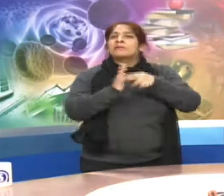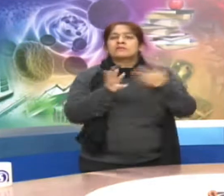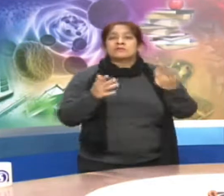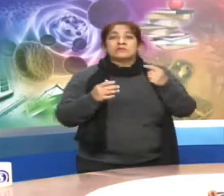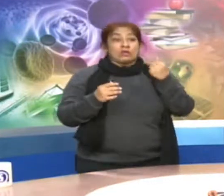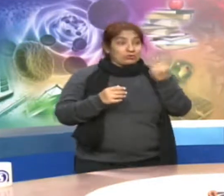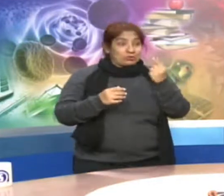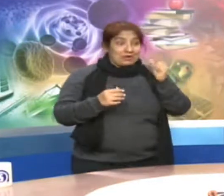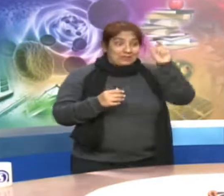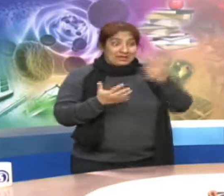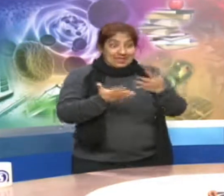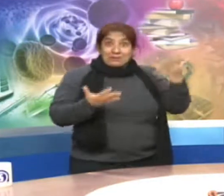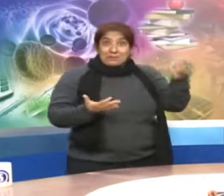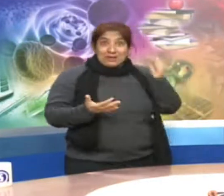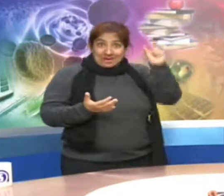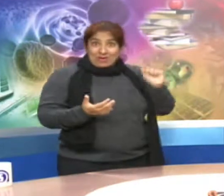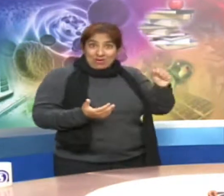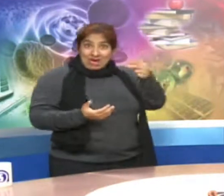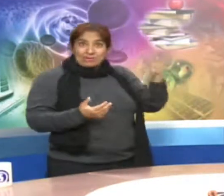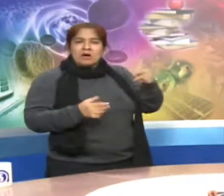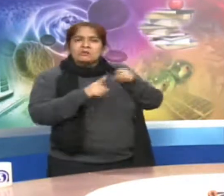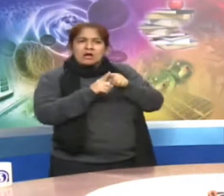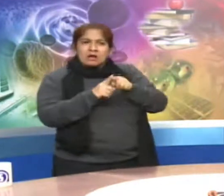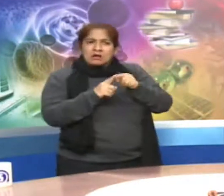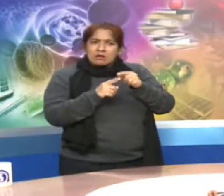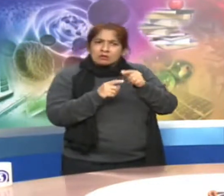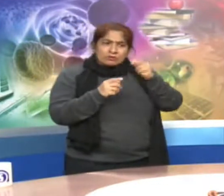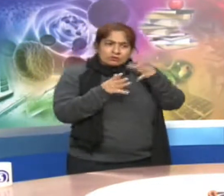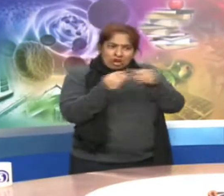There are different reliefs available to consumers.